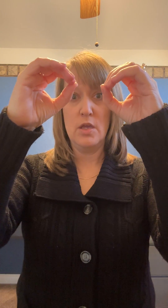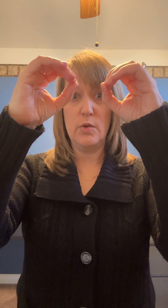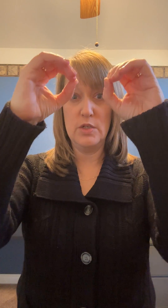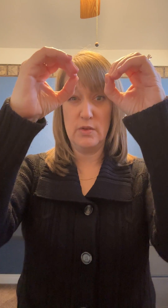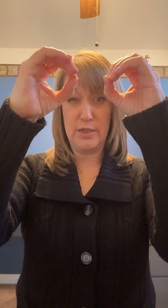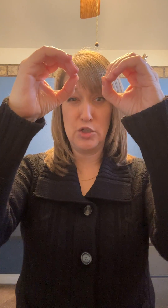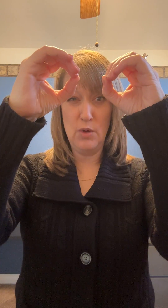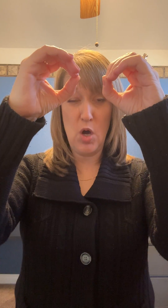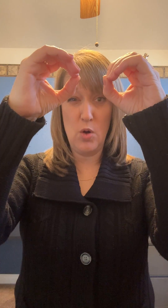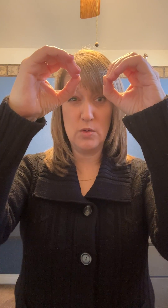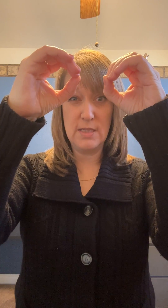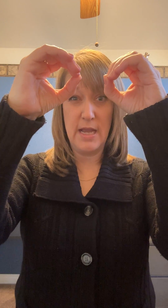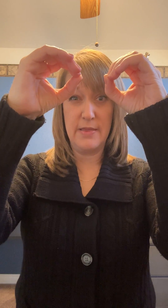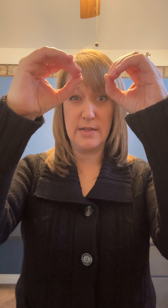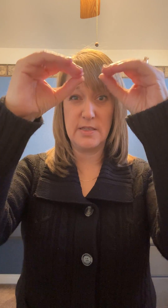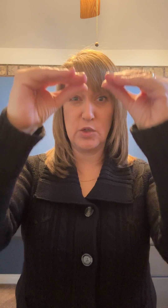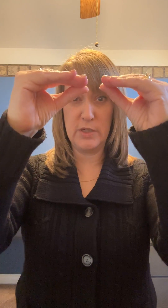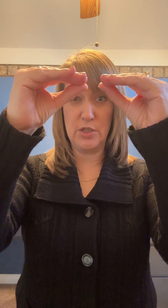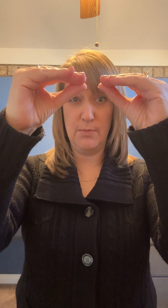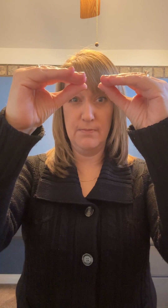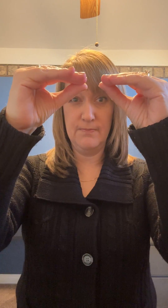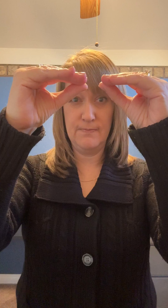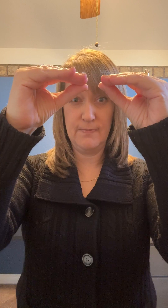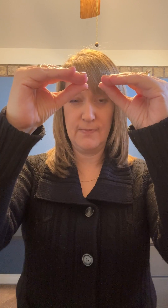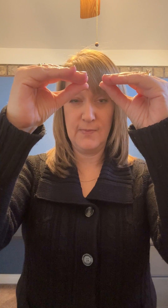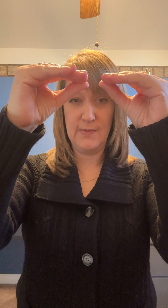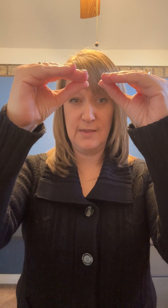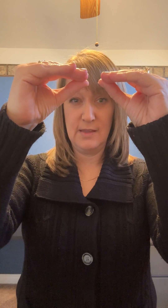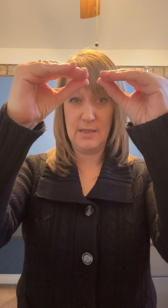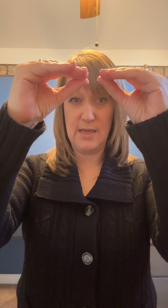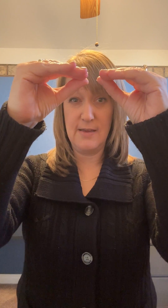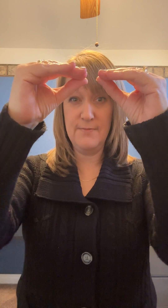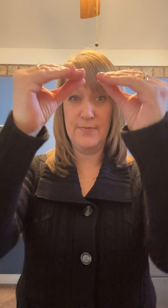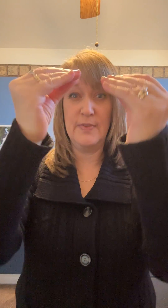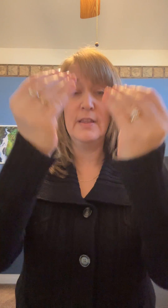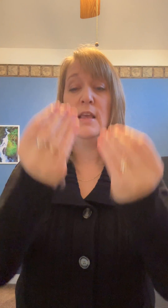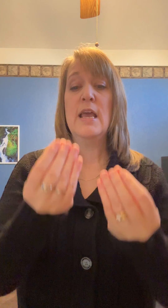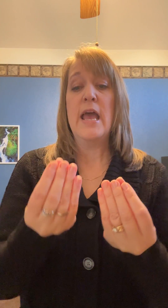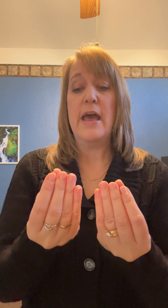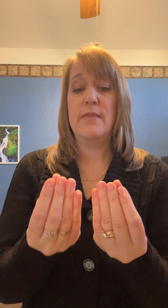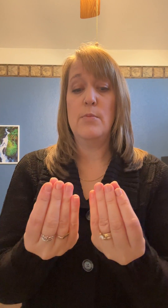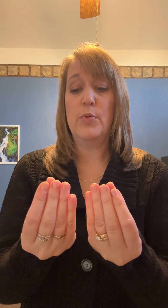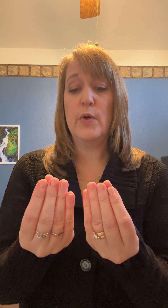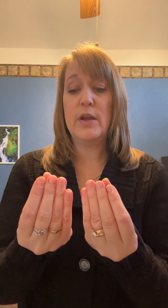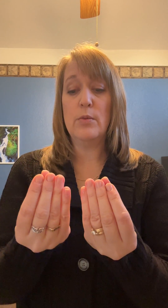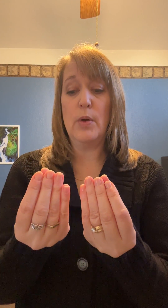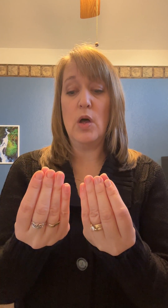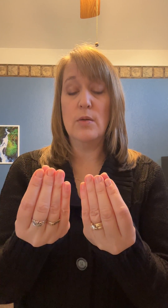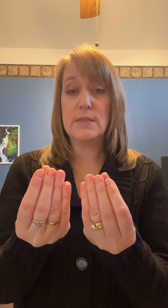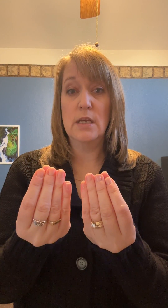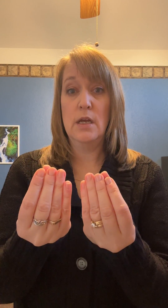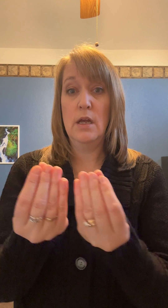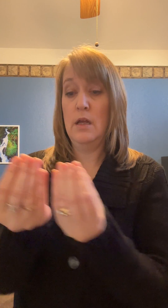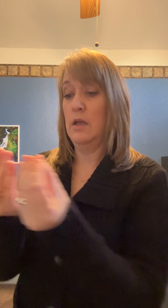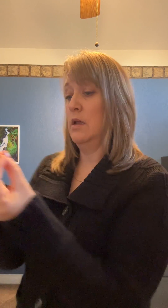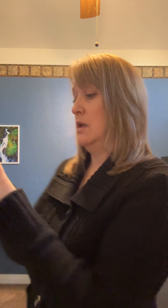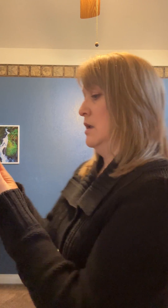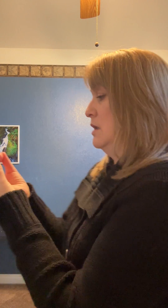want to do like two O's and then squish them. Okay? And then point your palms